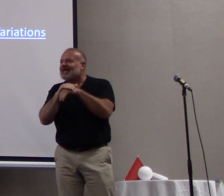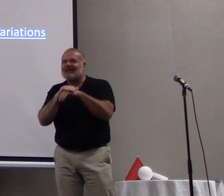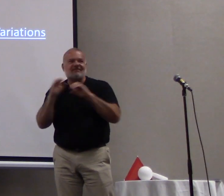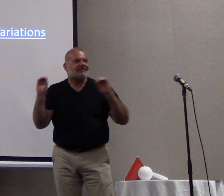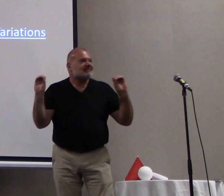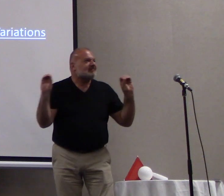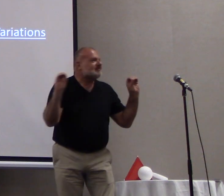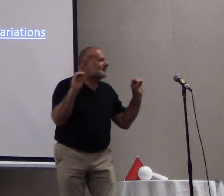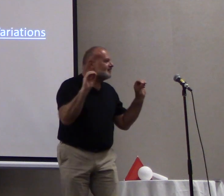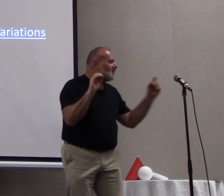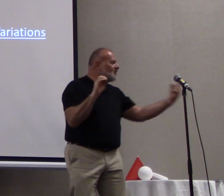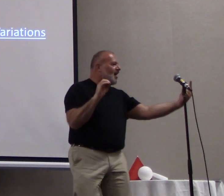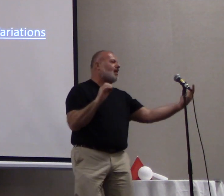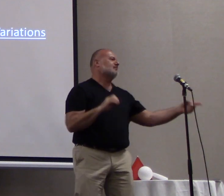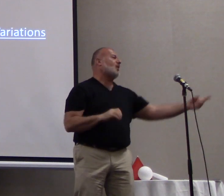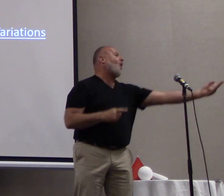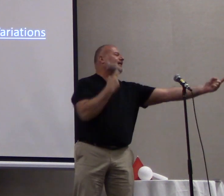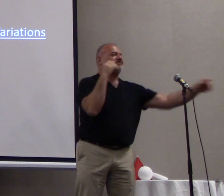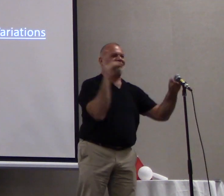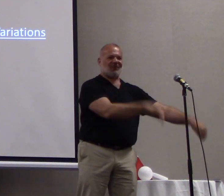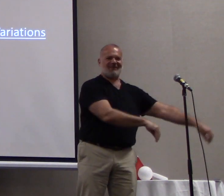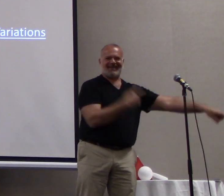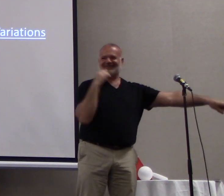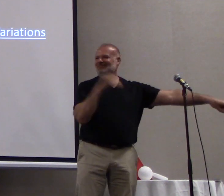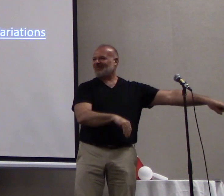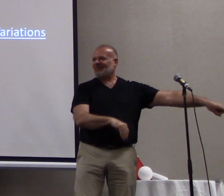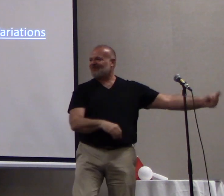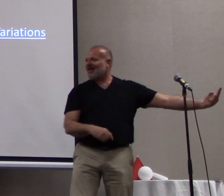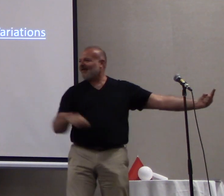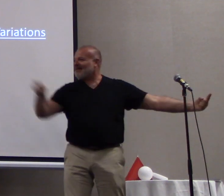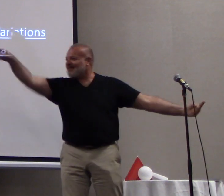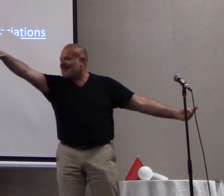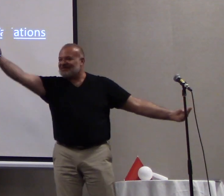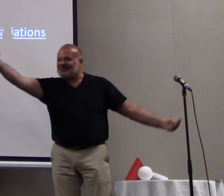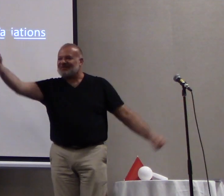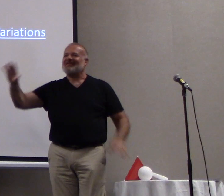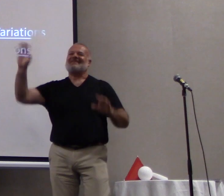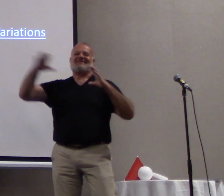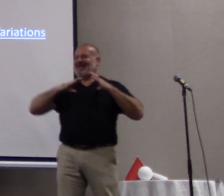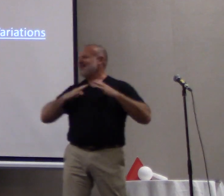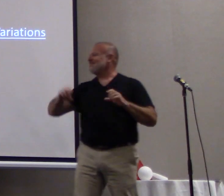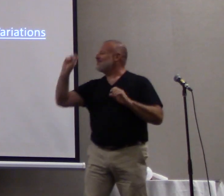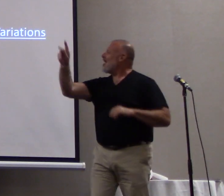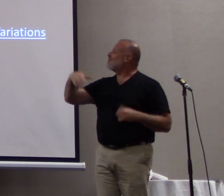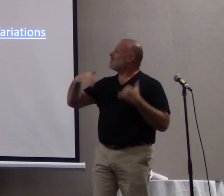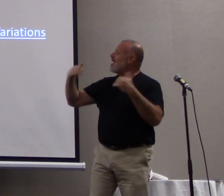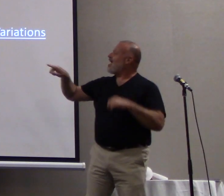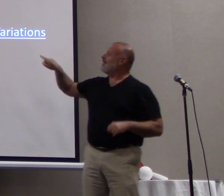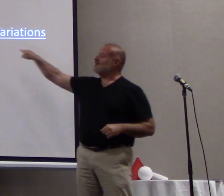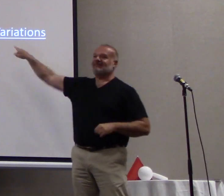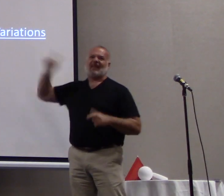New England? One person? Oh, we just moved in. Oh, over here we got some.